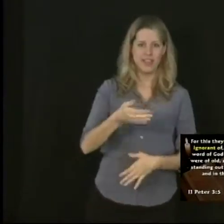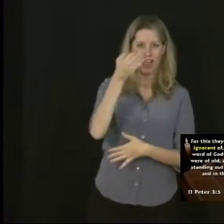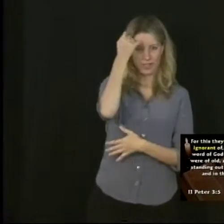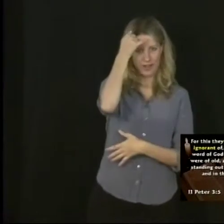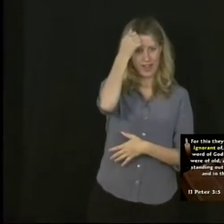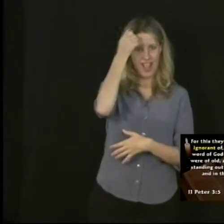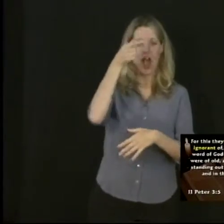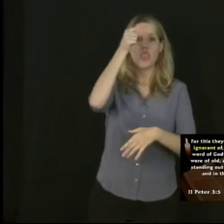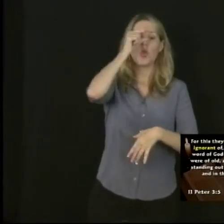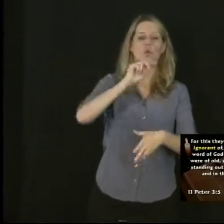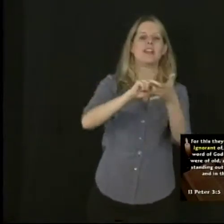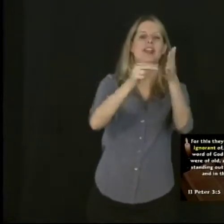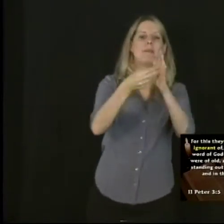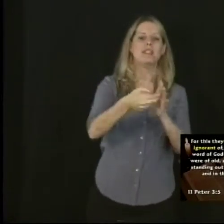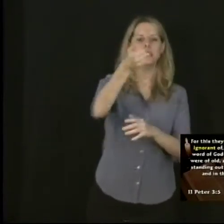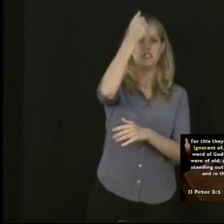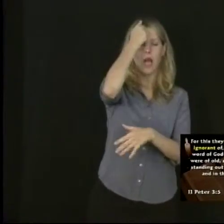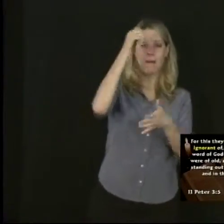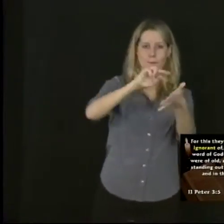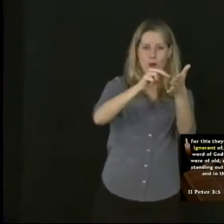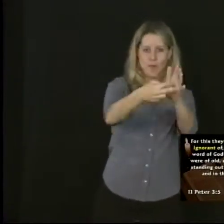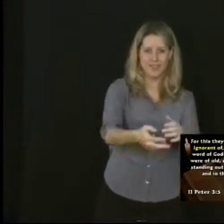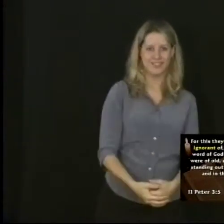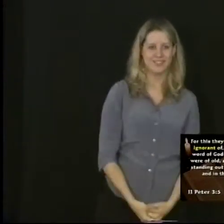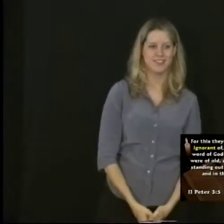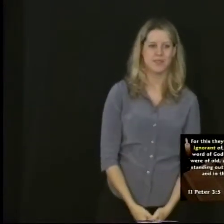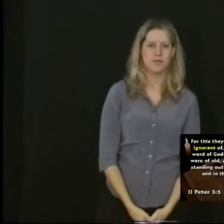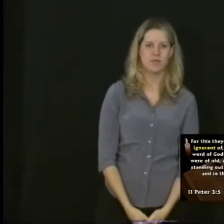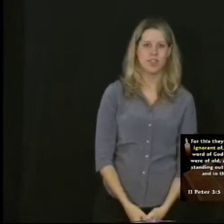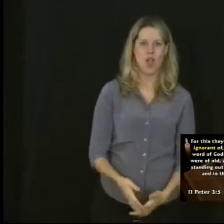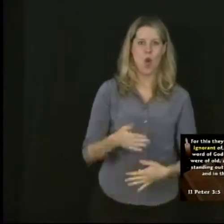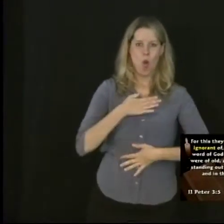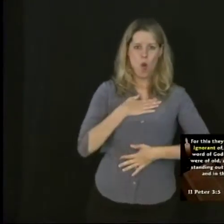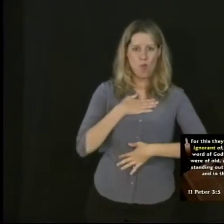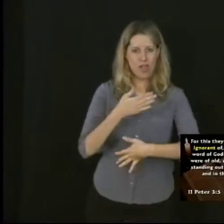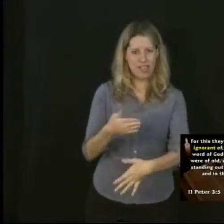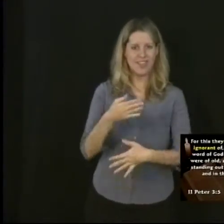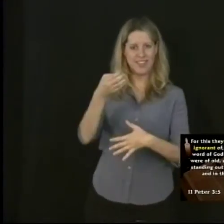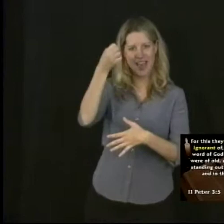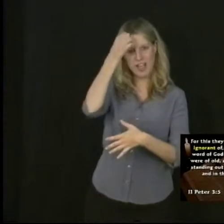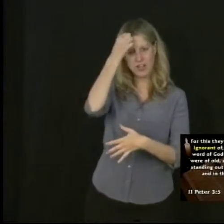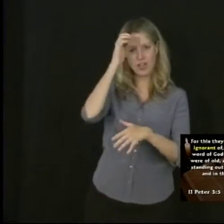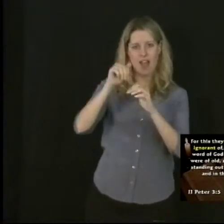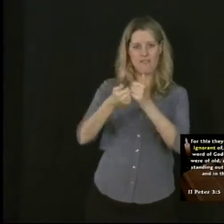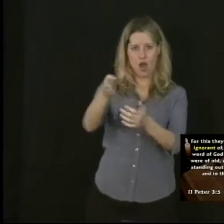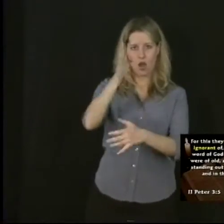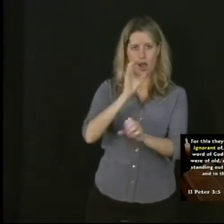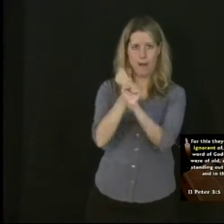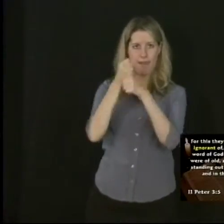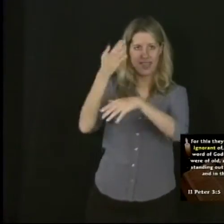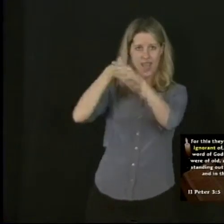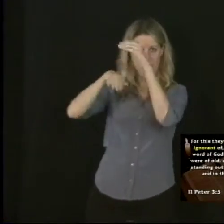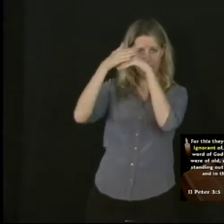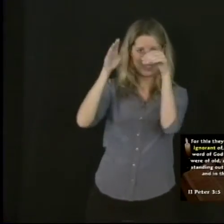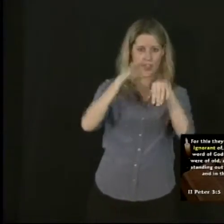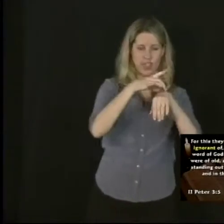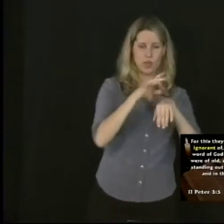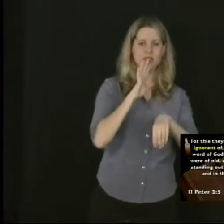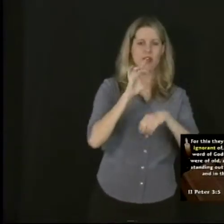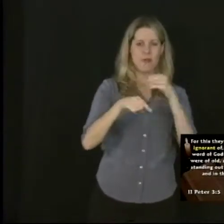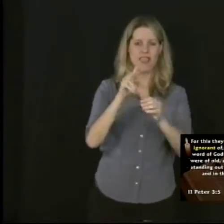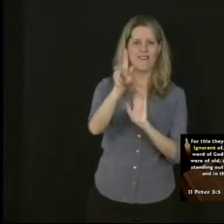means dumb on purpose. They're willingly ignorant of how God made the heavens and the earth. We covered that on video number